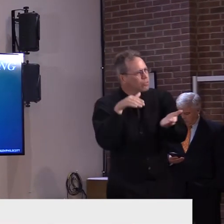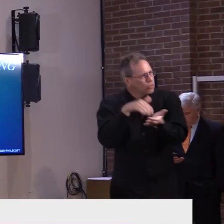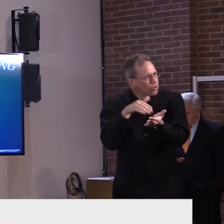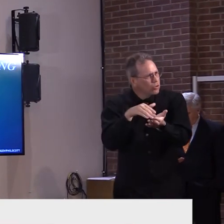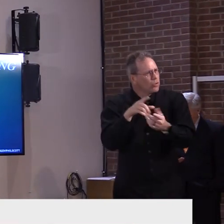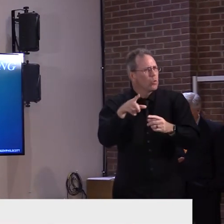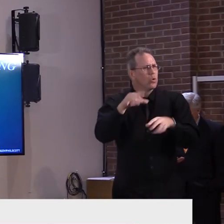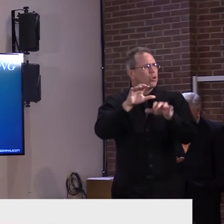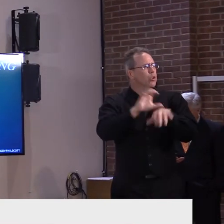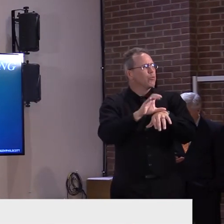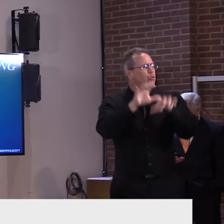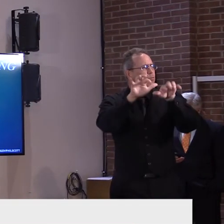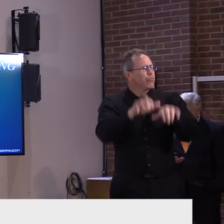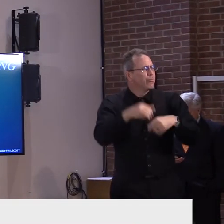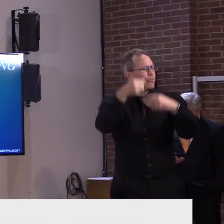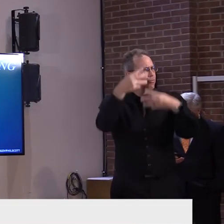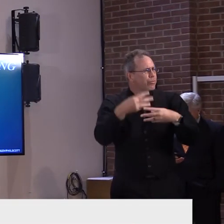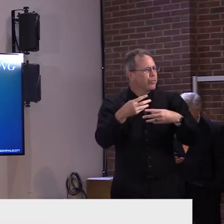have a concern about an adverse